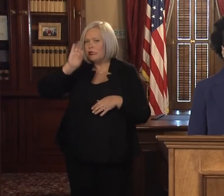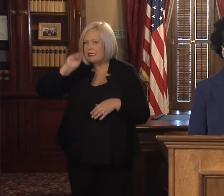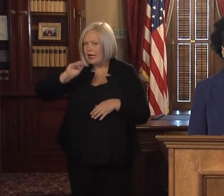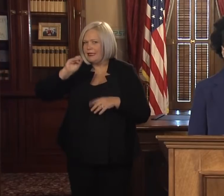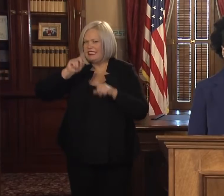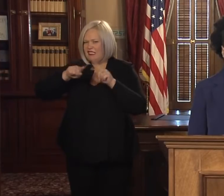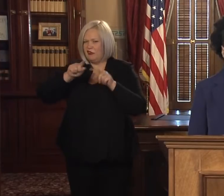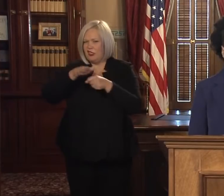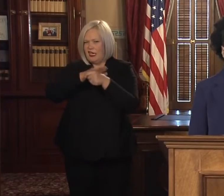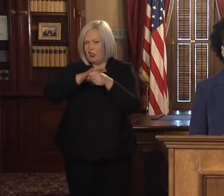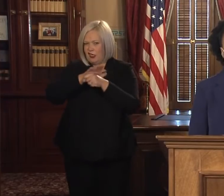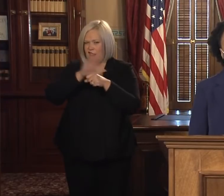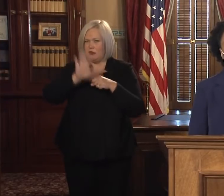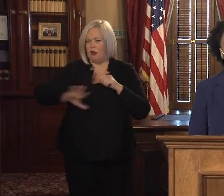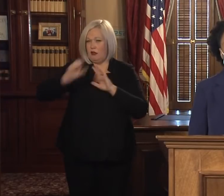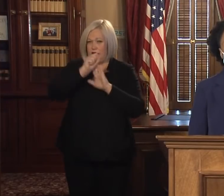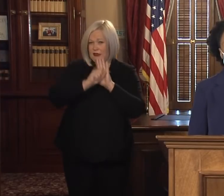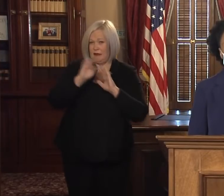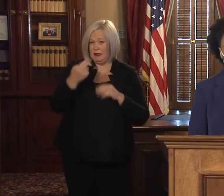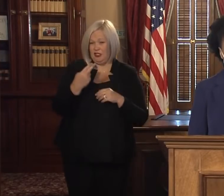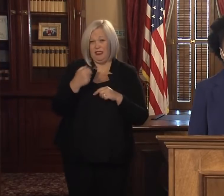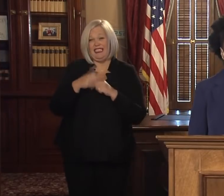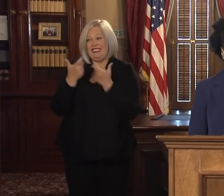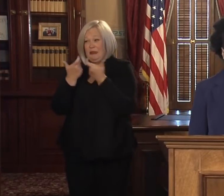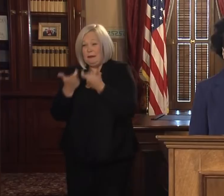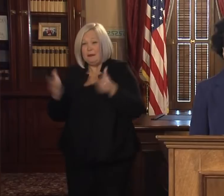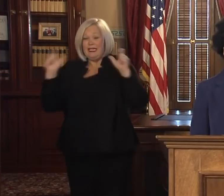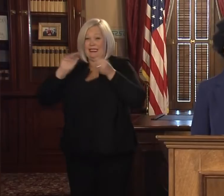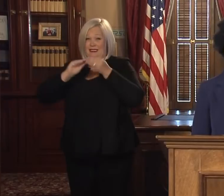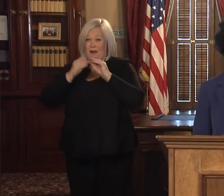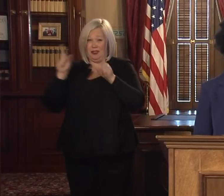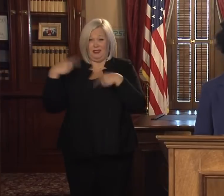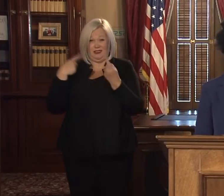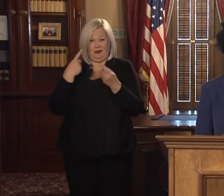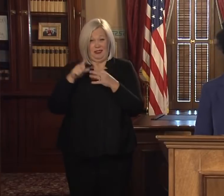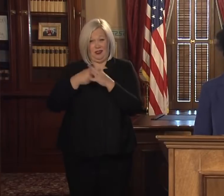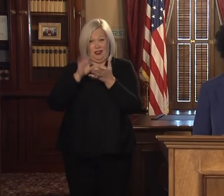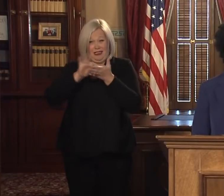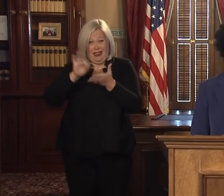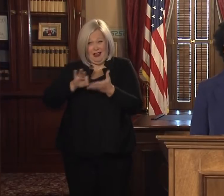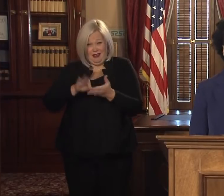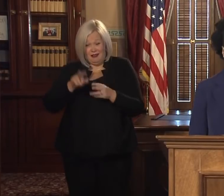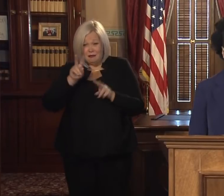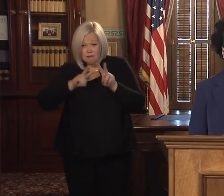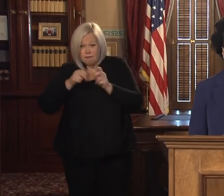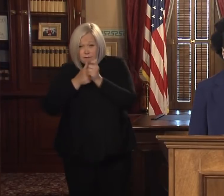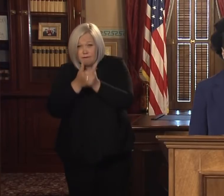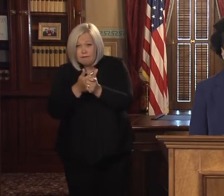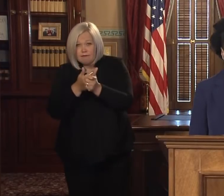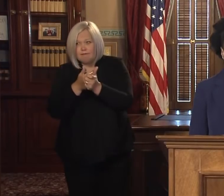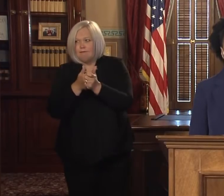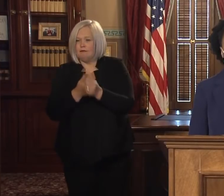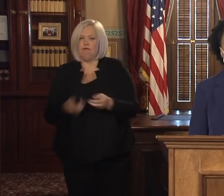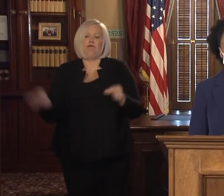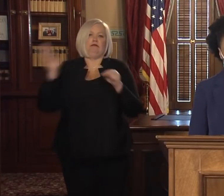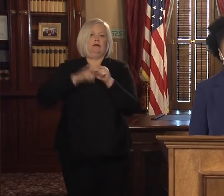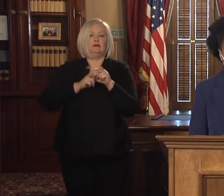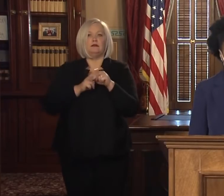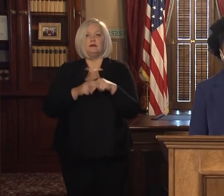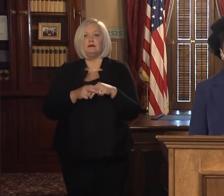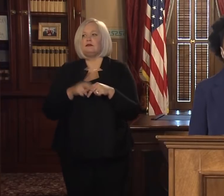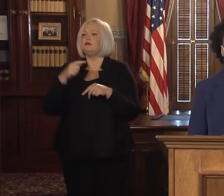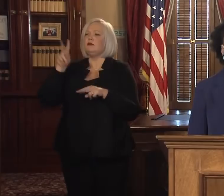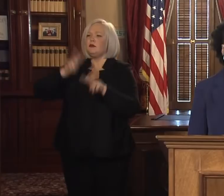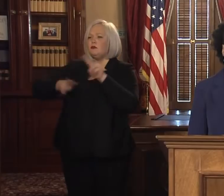across the state, the largest number since we began tracking these outbreaks. They're occurring in various settings, including